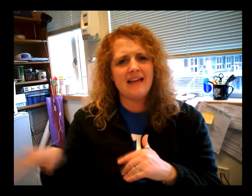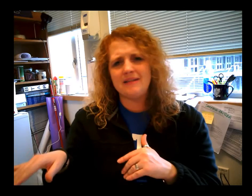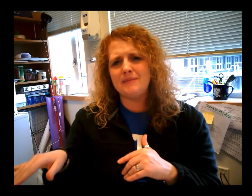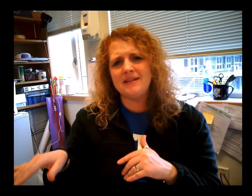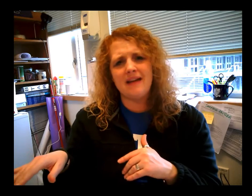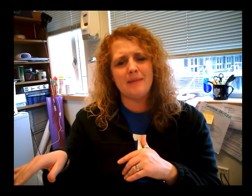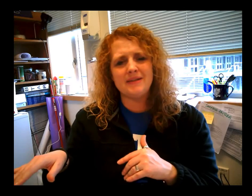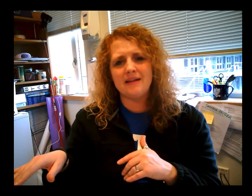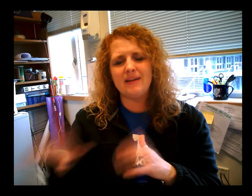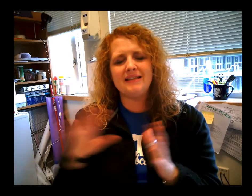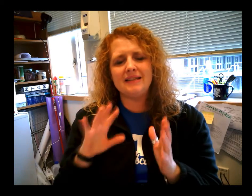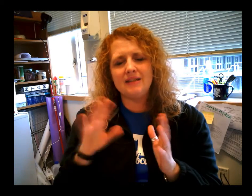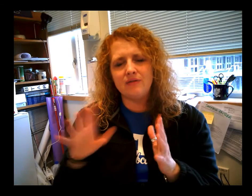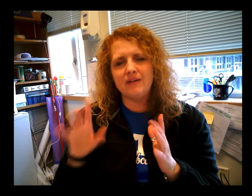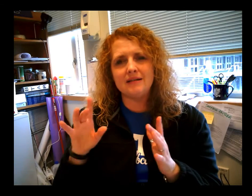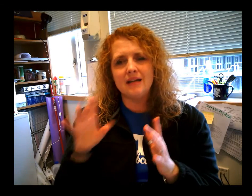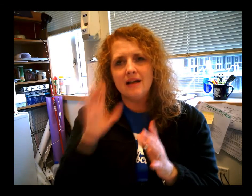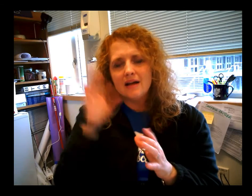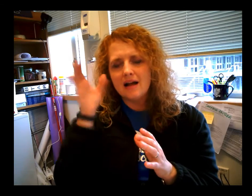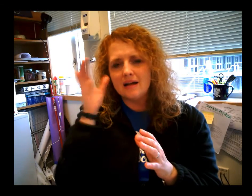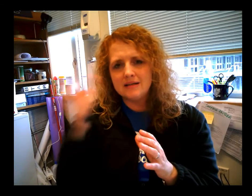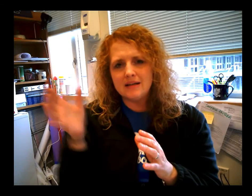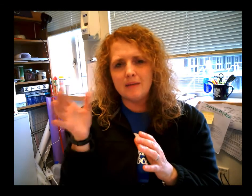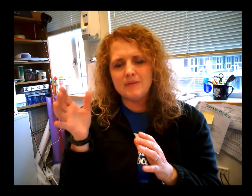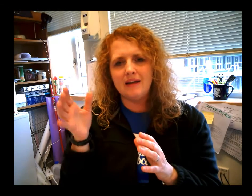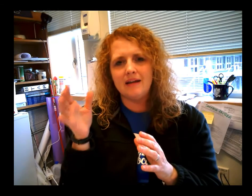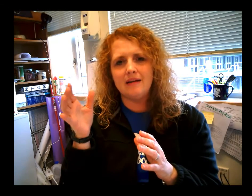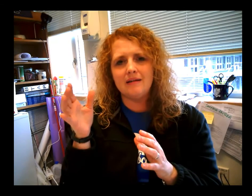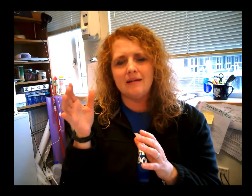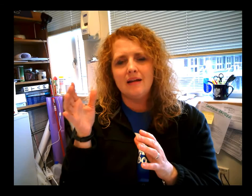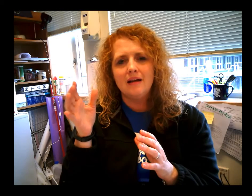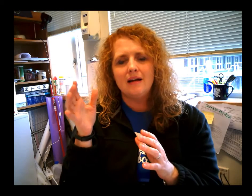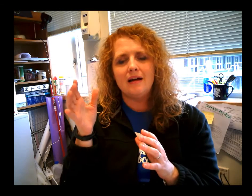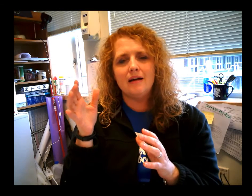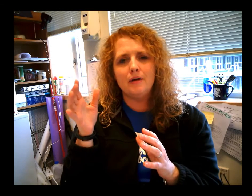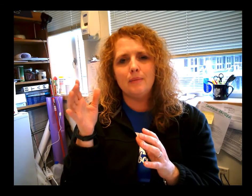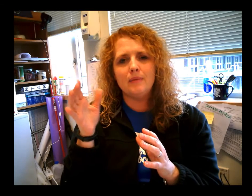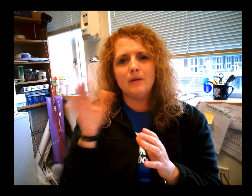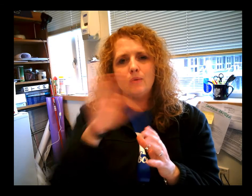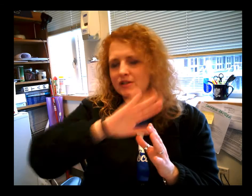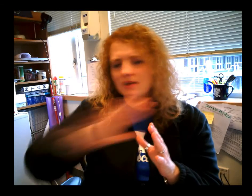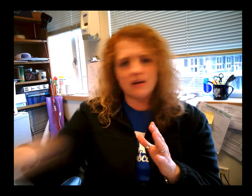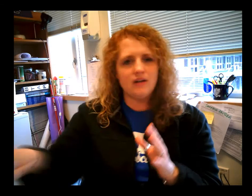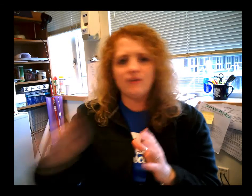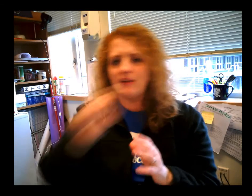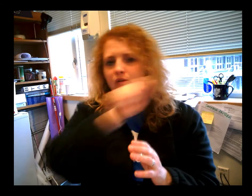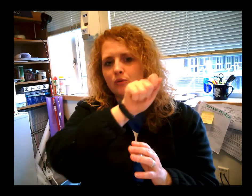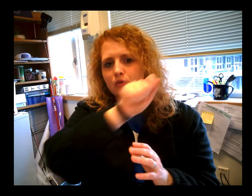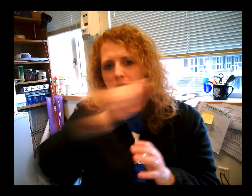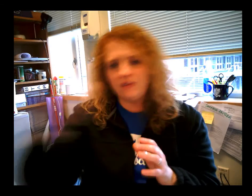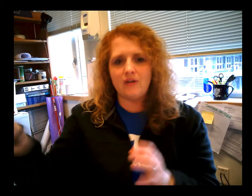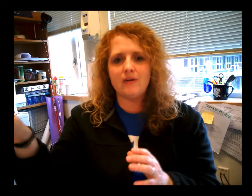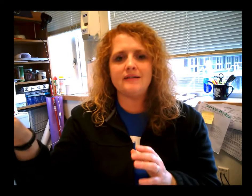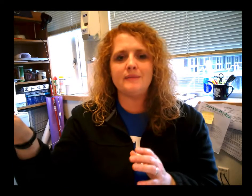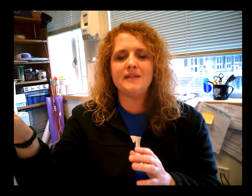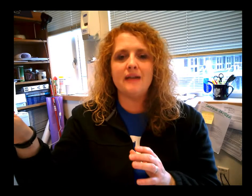customs and habits out. It's a different concept, and we're just not going to use that. So cross out customs and